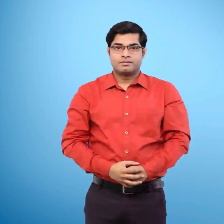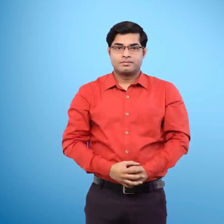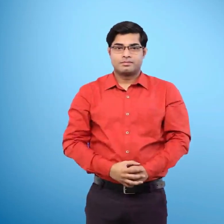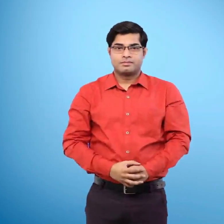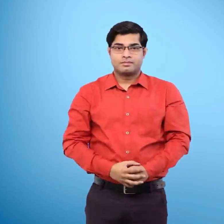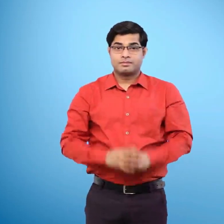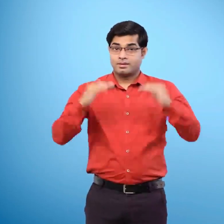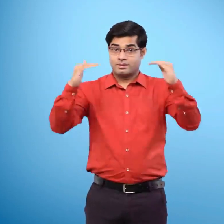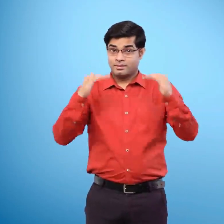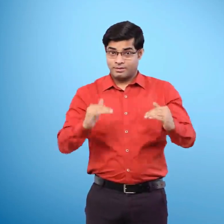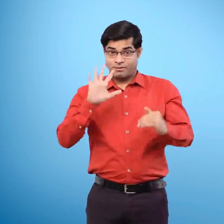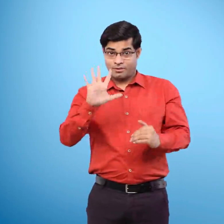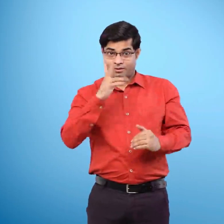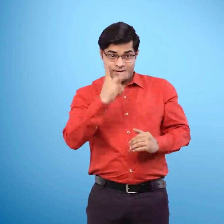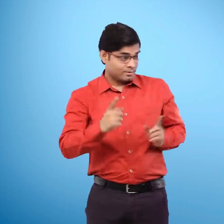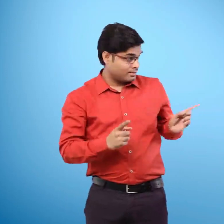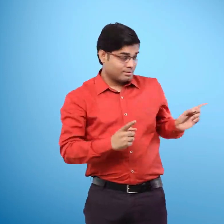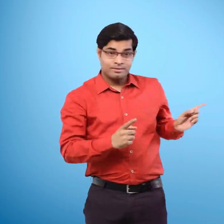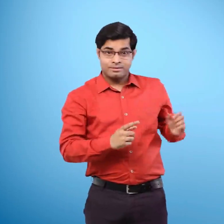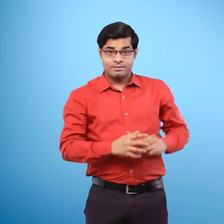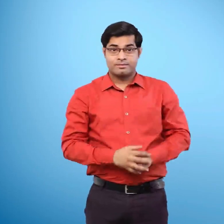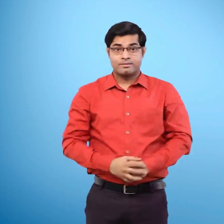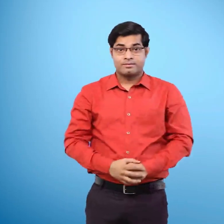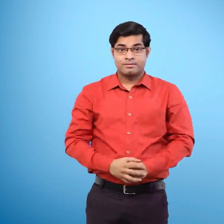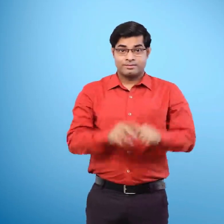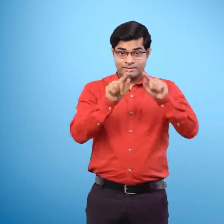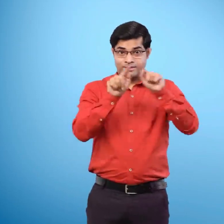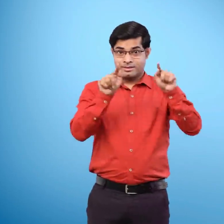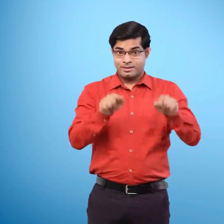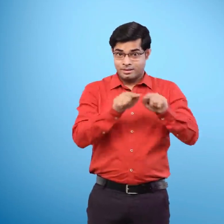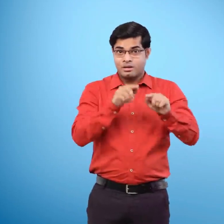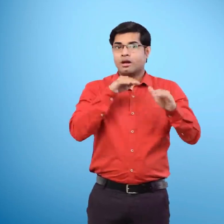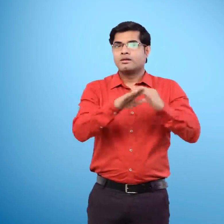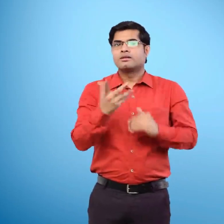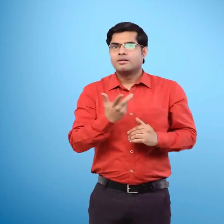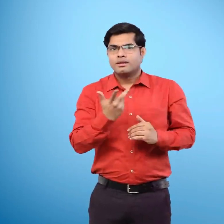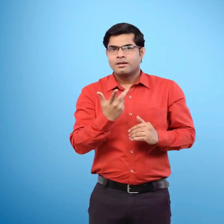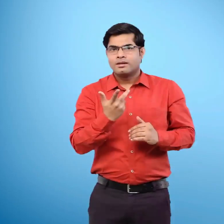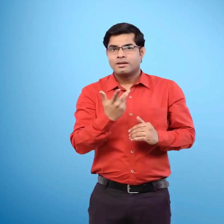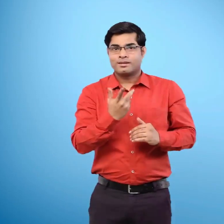boxes. Pattern 5. Box 1. Green triangle pointing